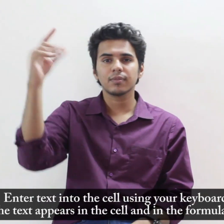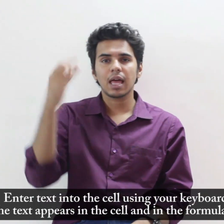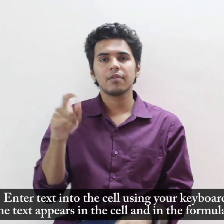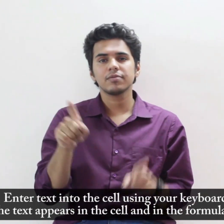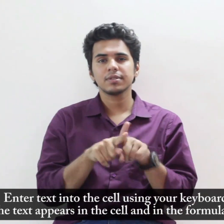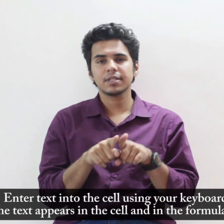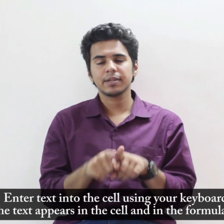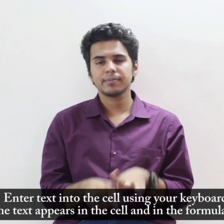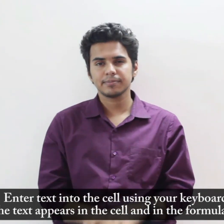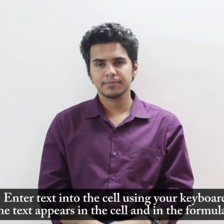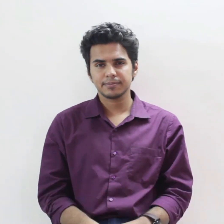bar.